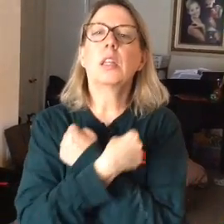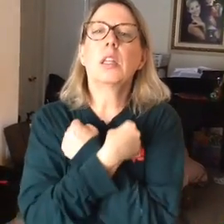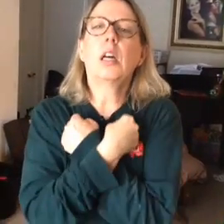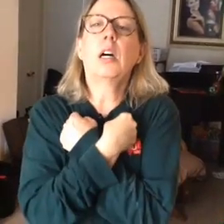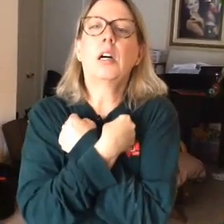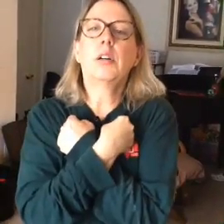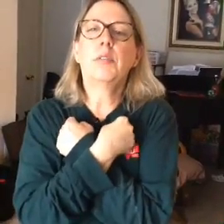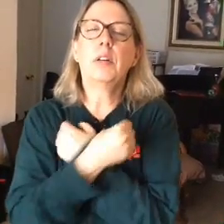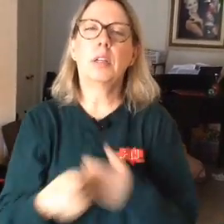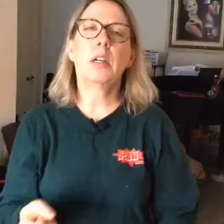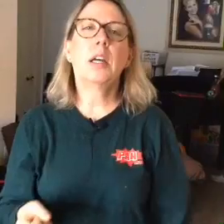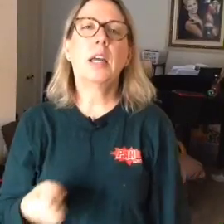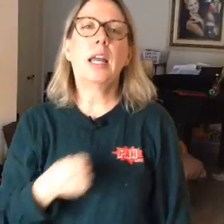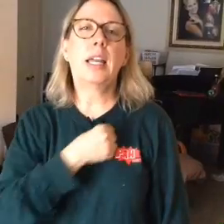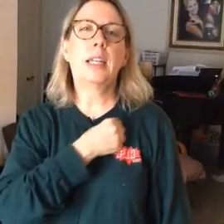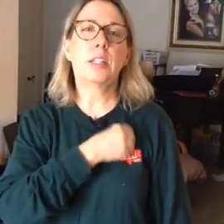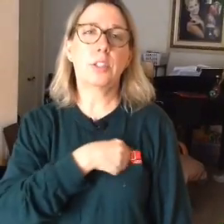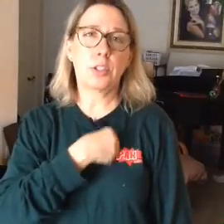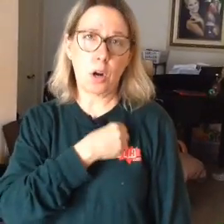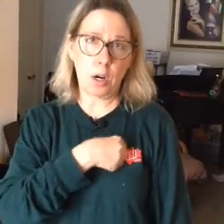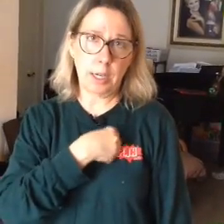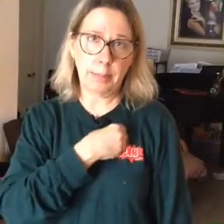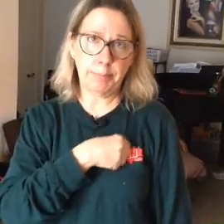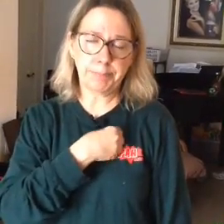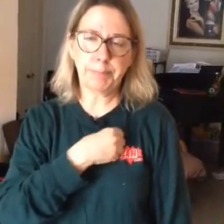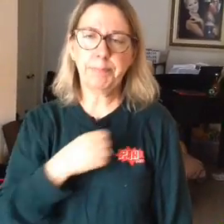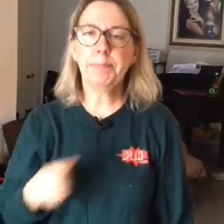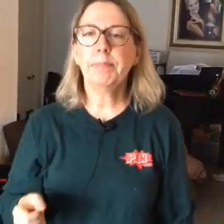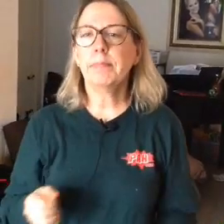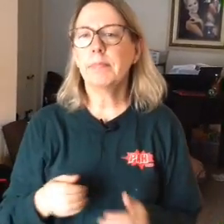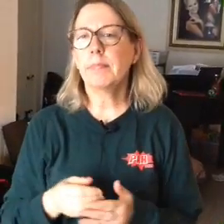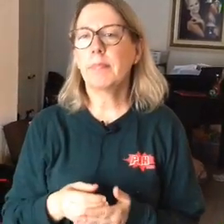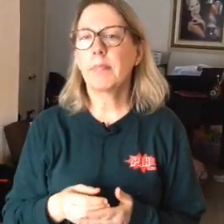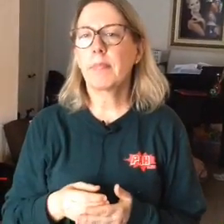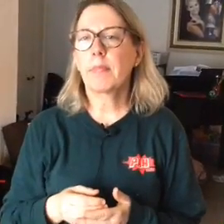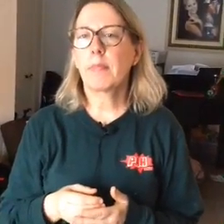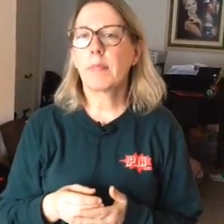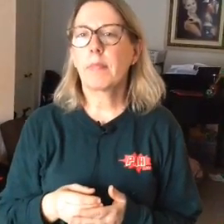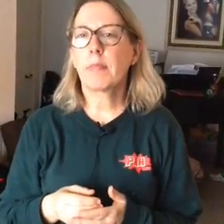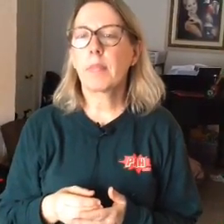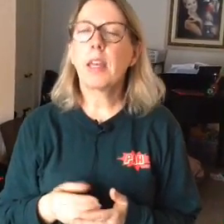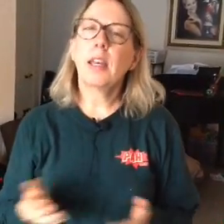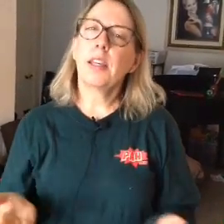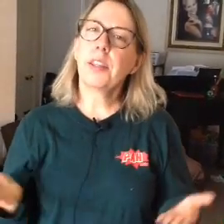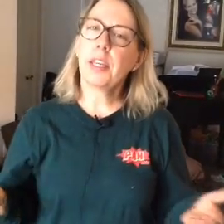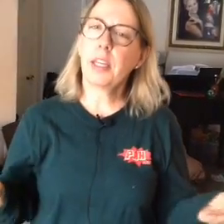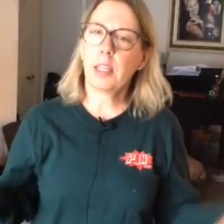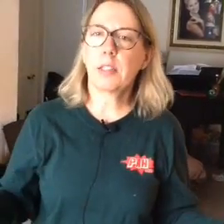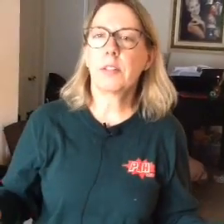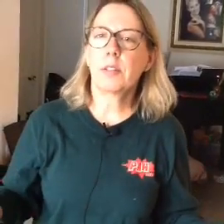Love, and sorry. things,